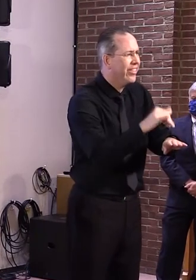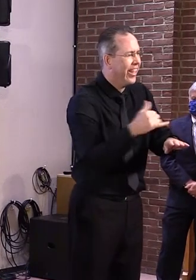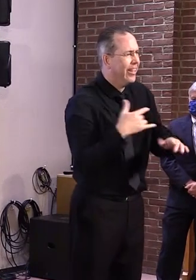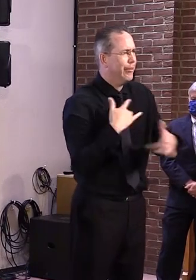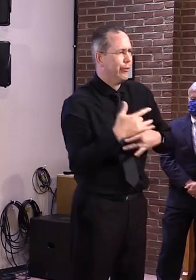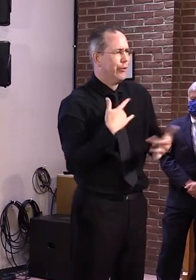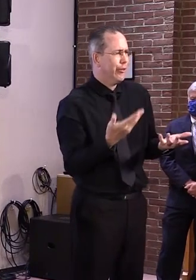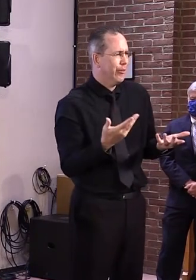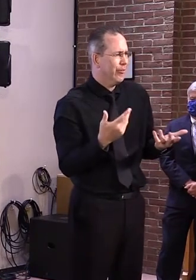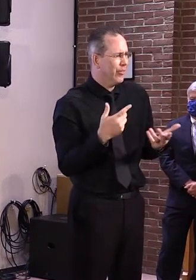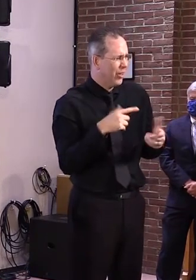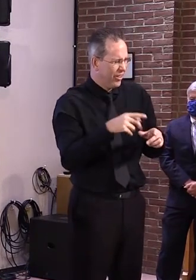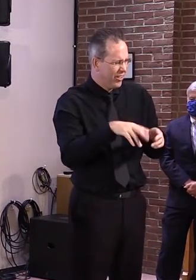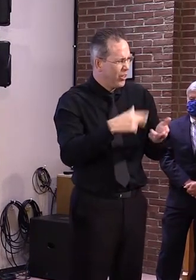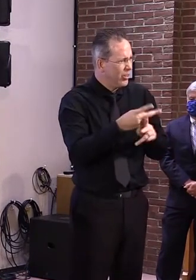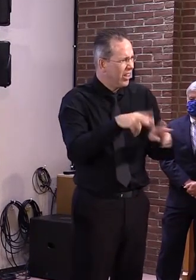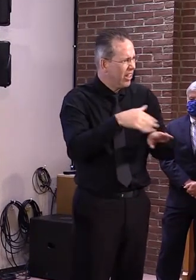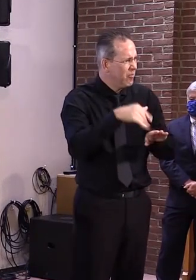Okay.